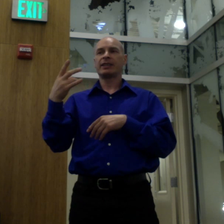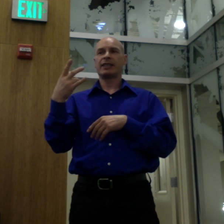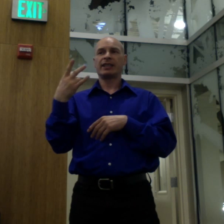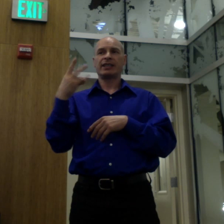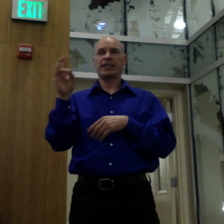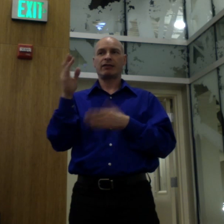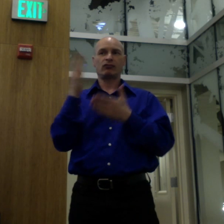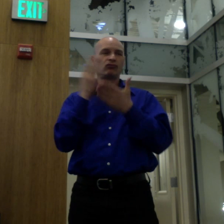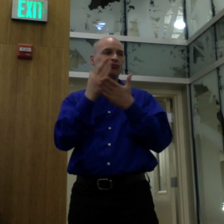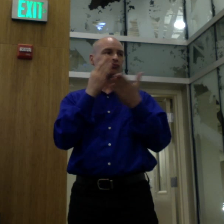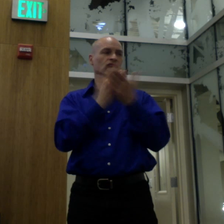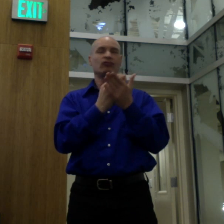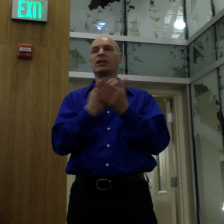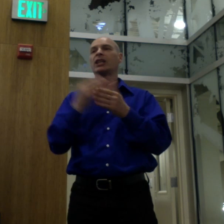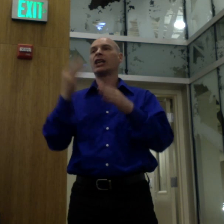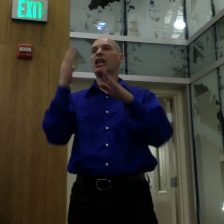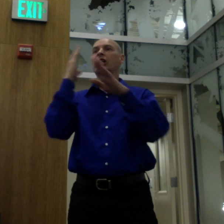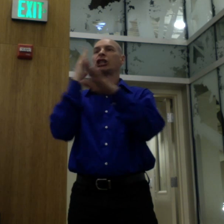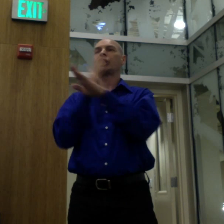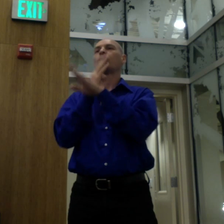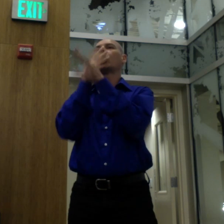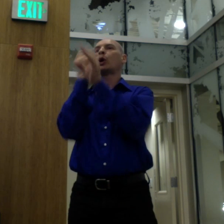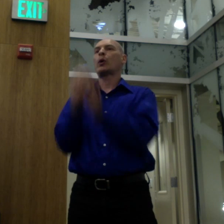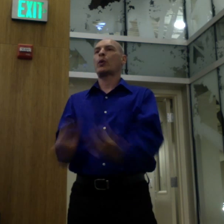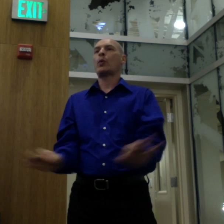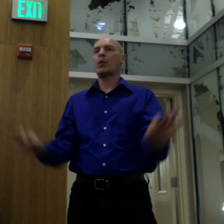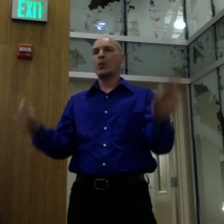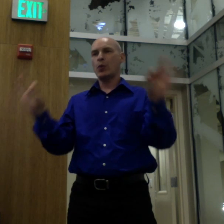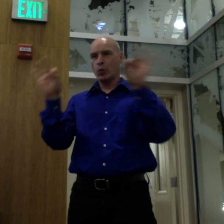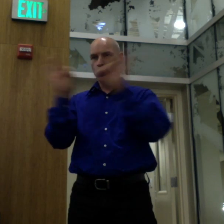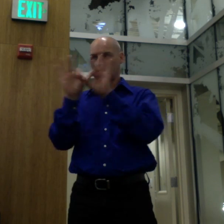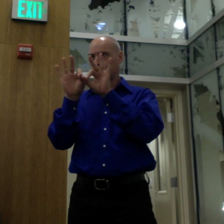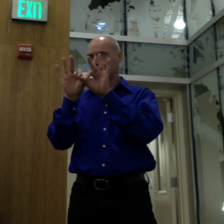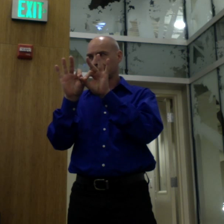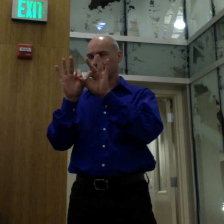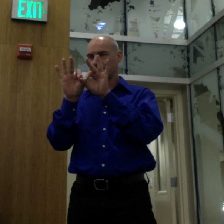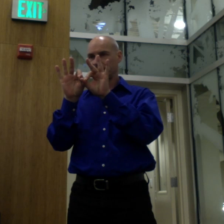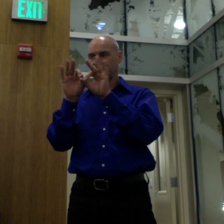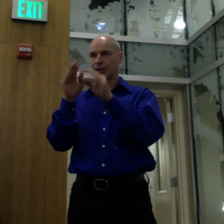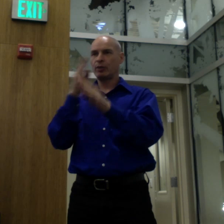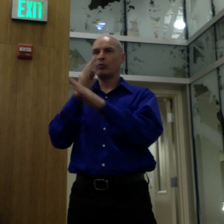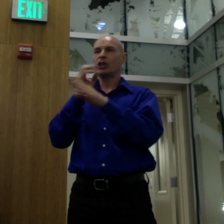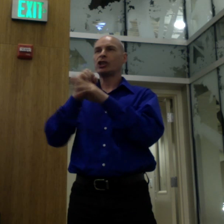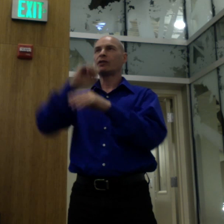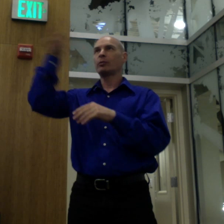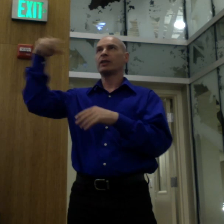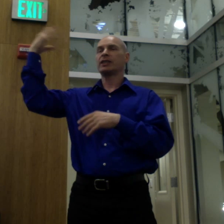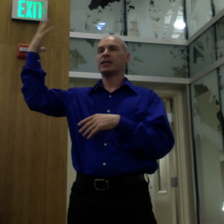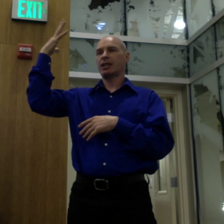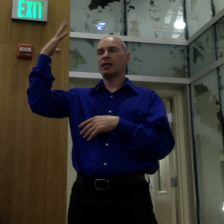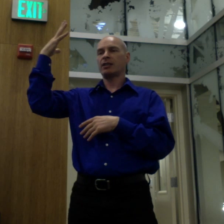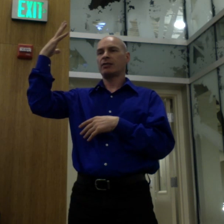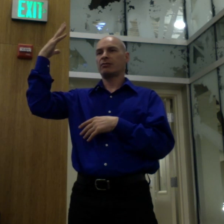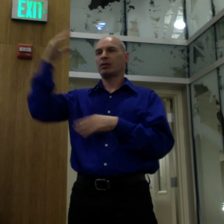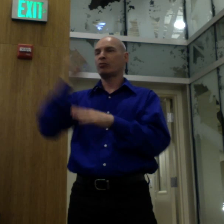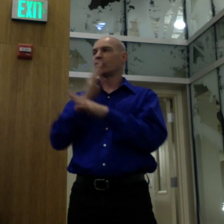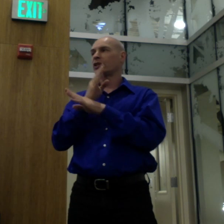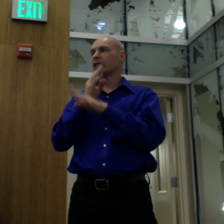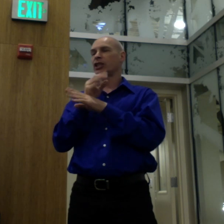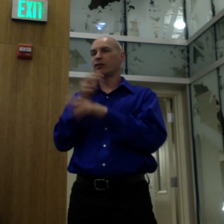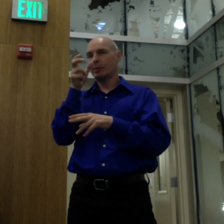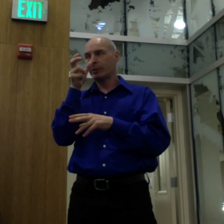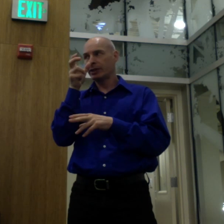number 1. You're thinking of all that. Giving you shade from the sunshine and relief from bugs.